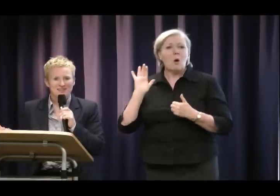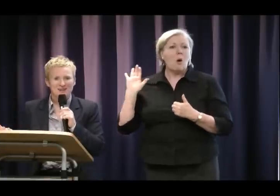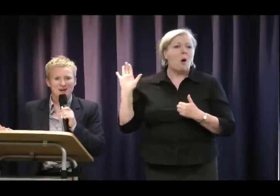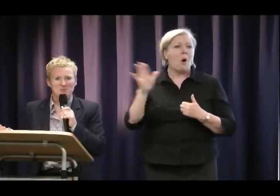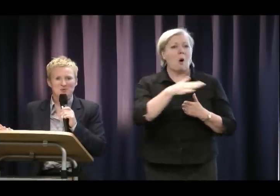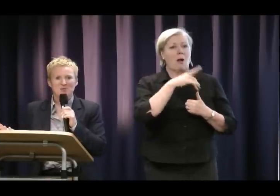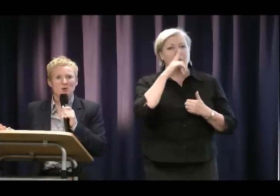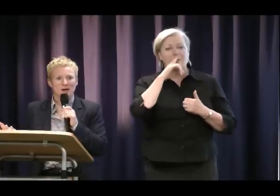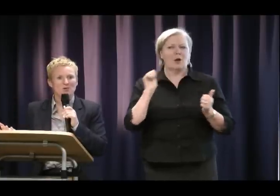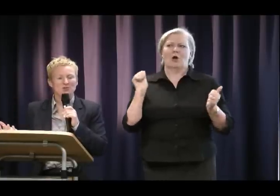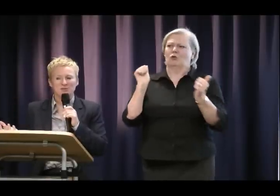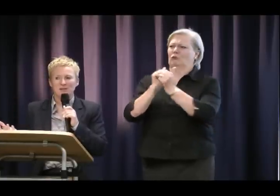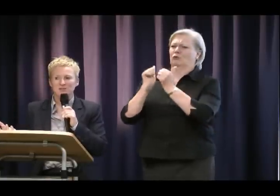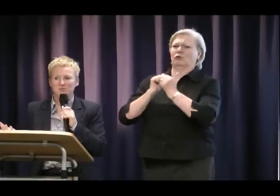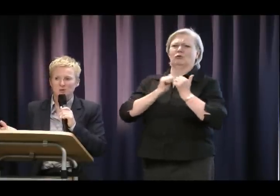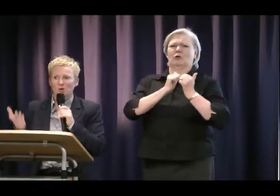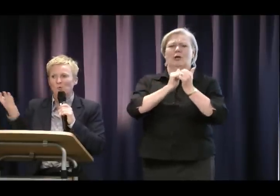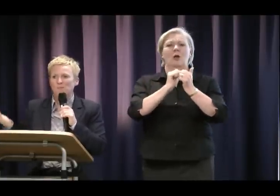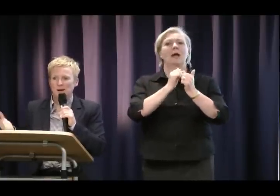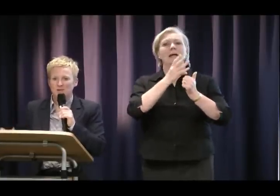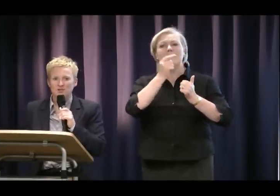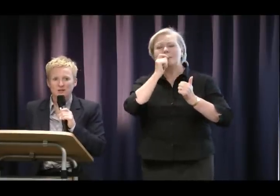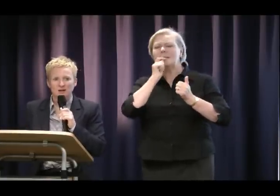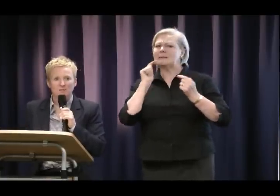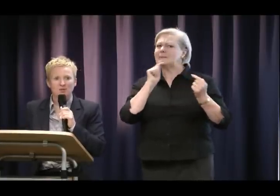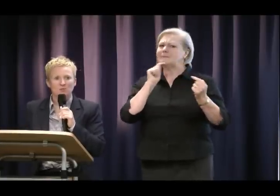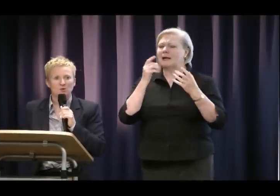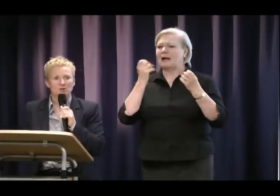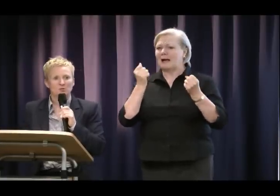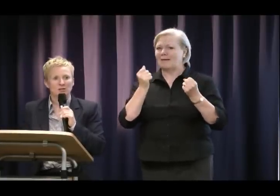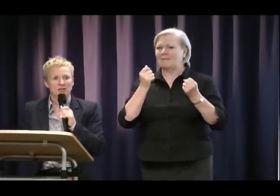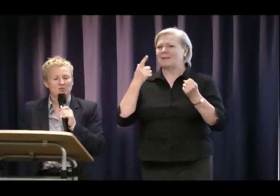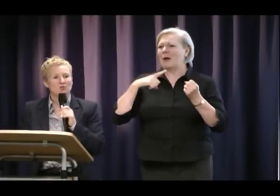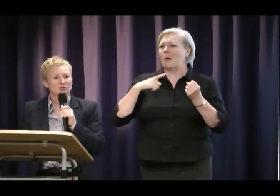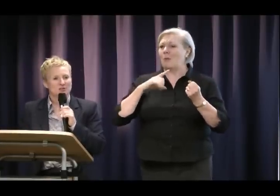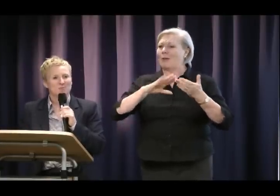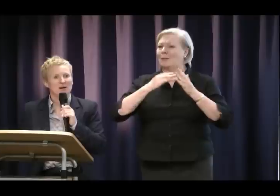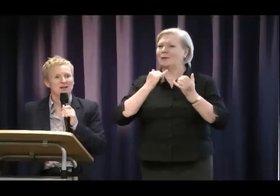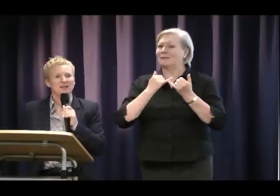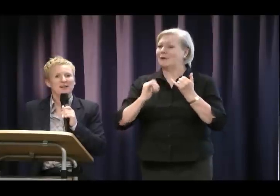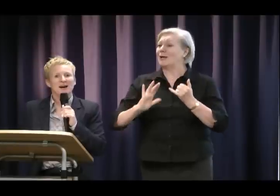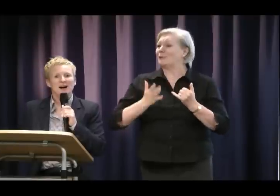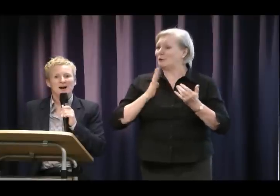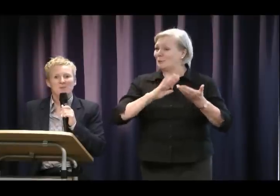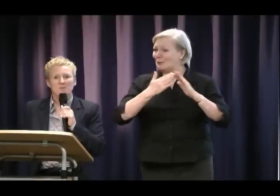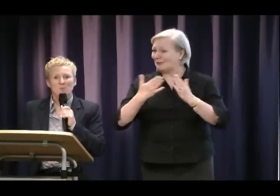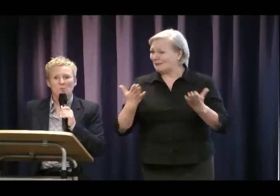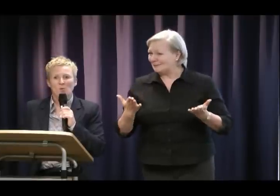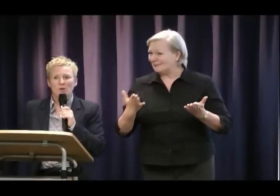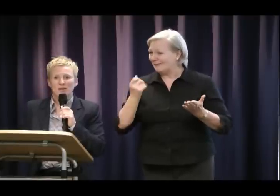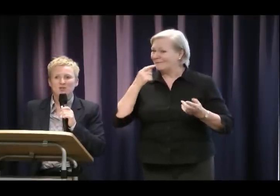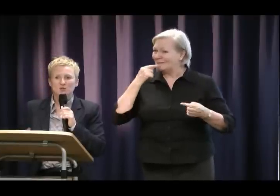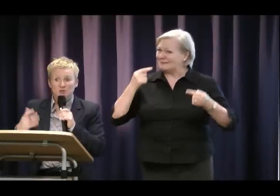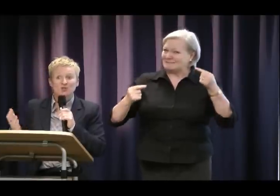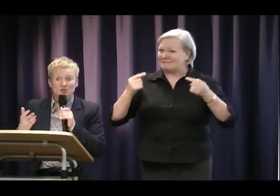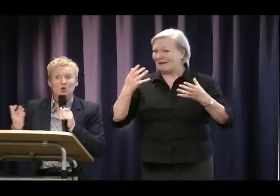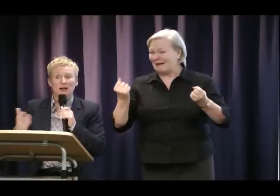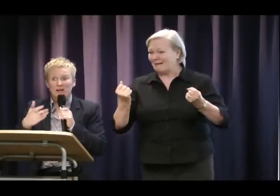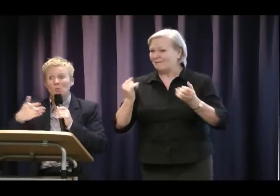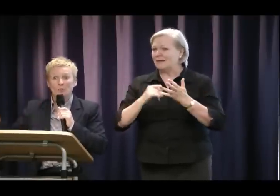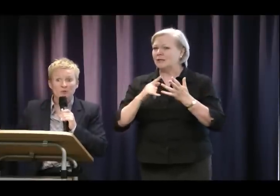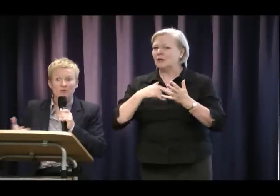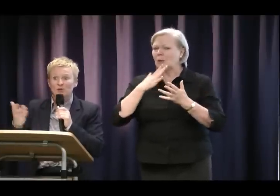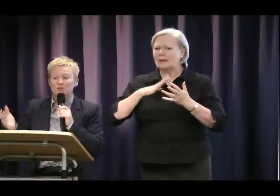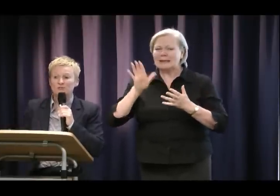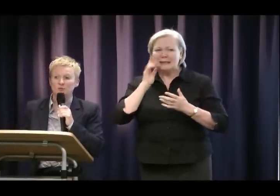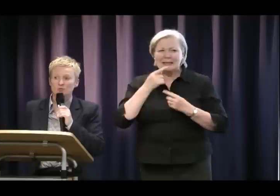agrees with everyone else, and that's, you know, what makes the community really interesting. But what we need to do is just try and